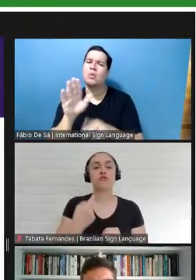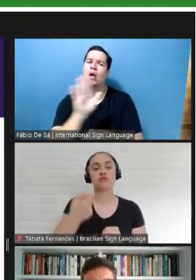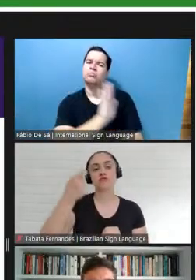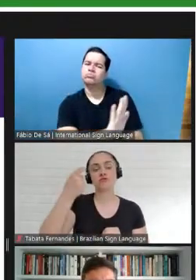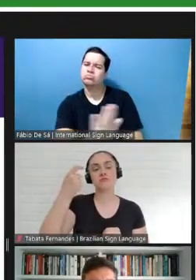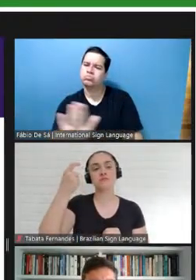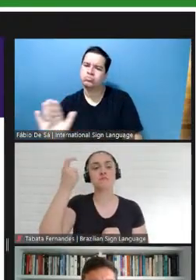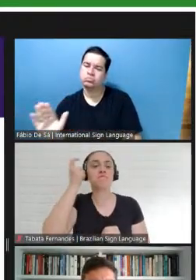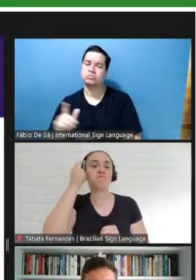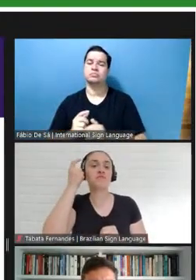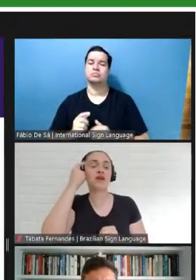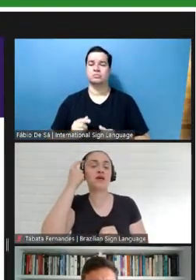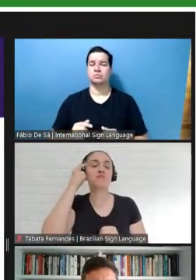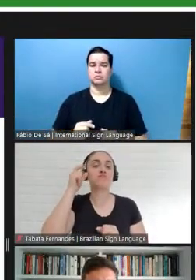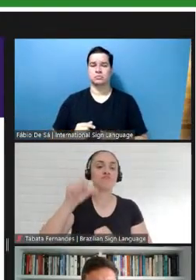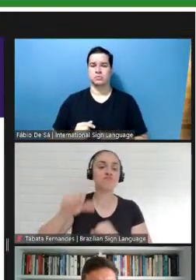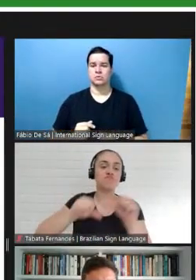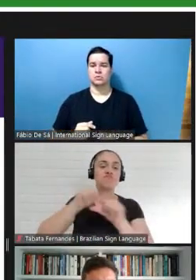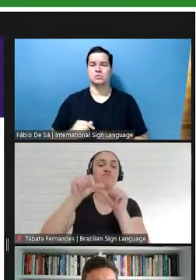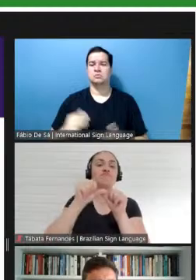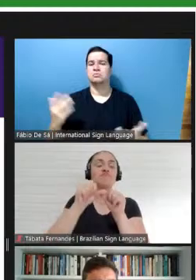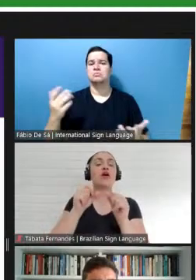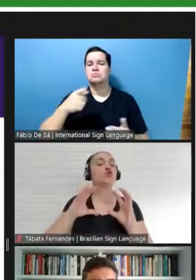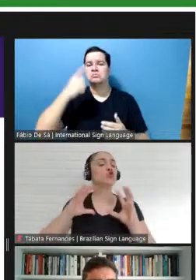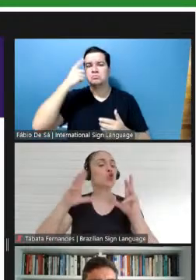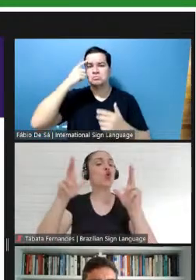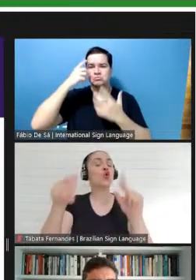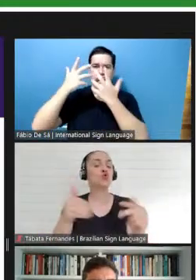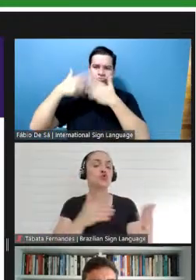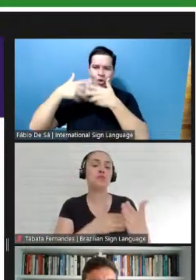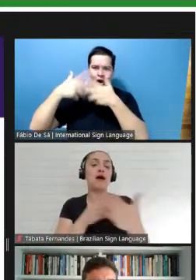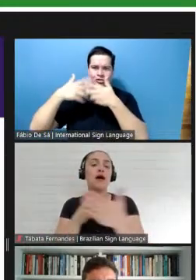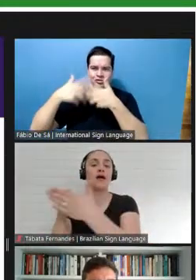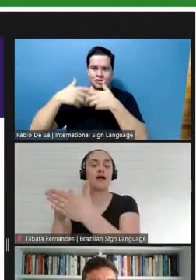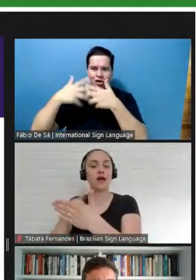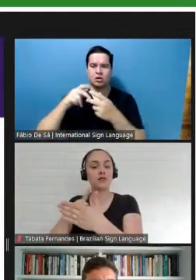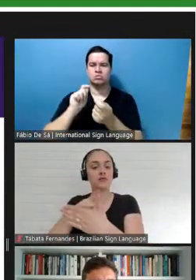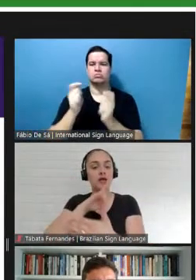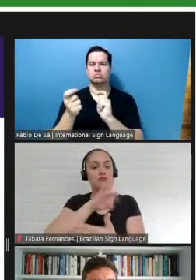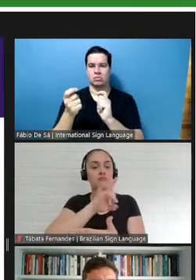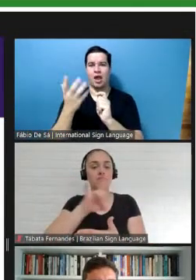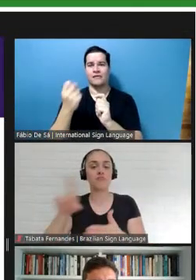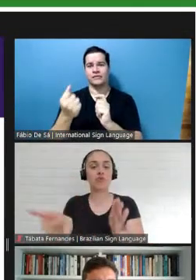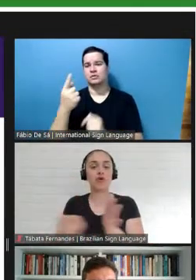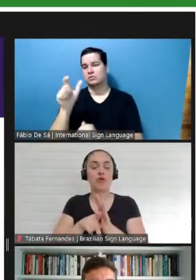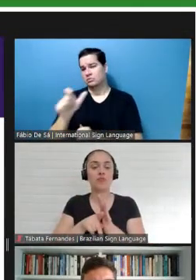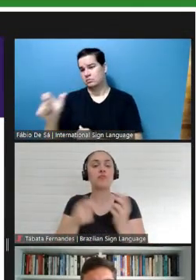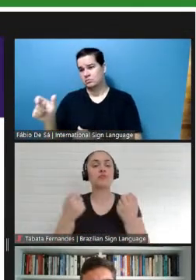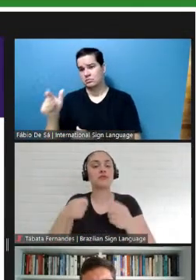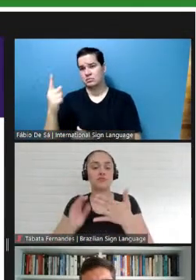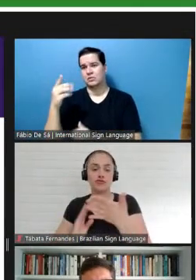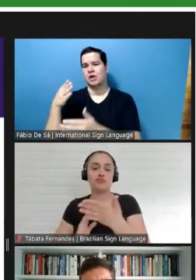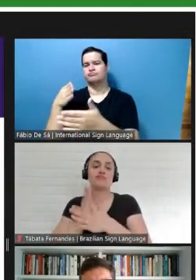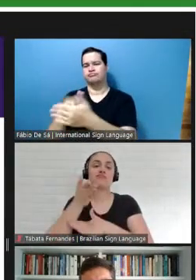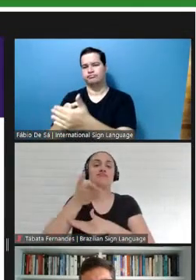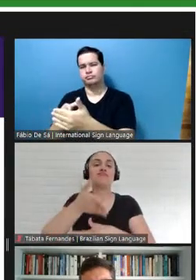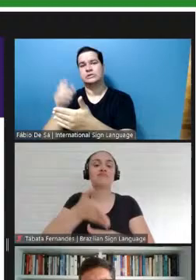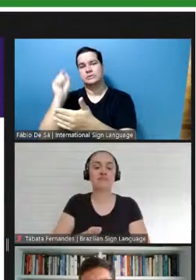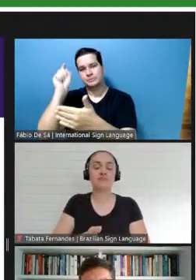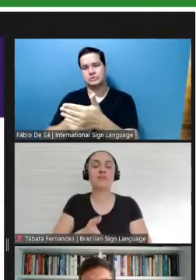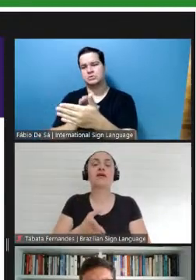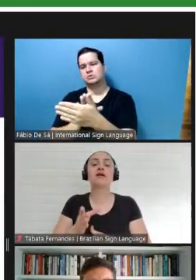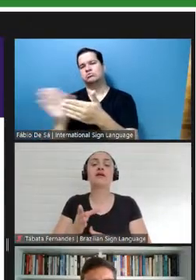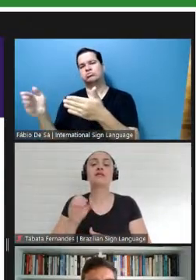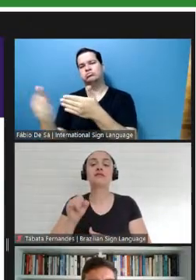from every learner has barriers that they have to overcome, shifting that to every learning environment has